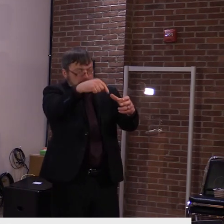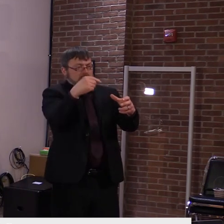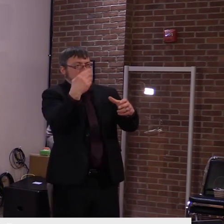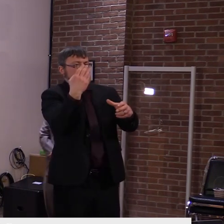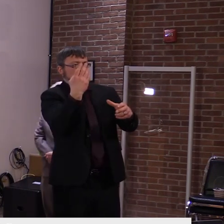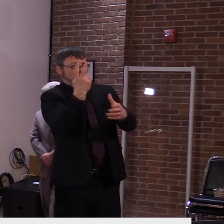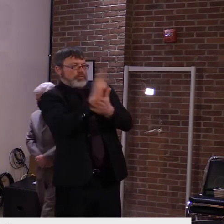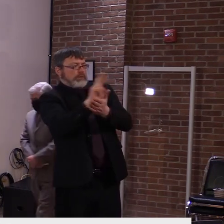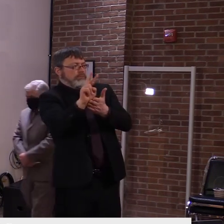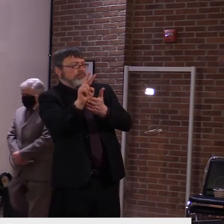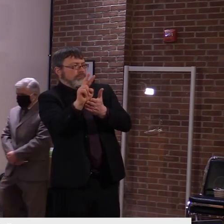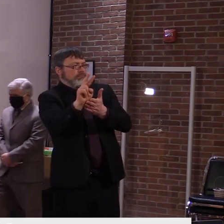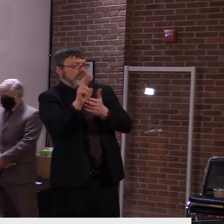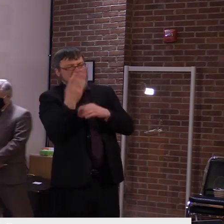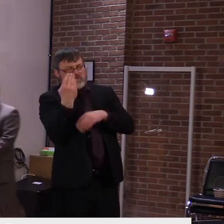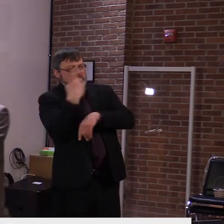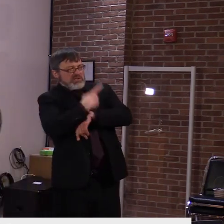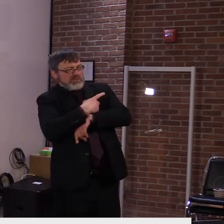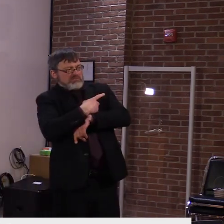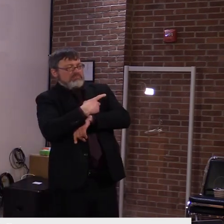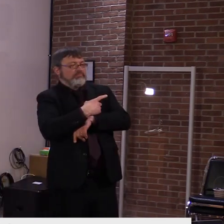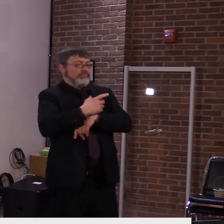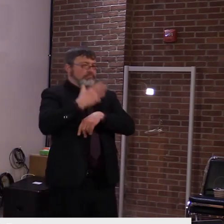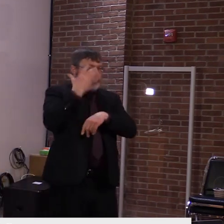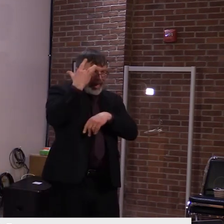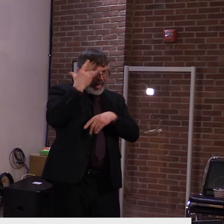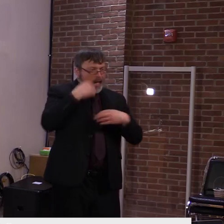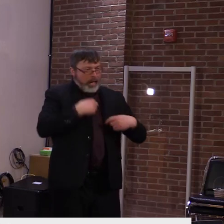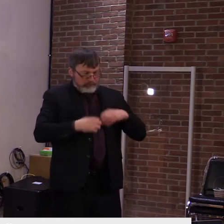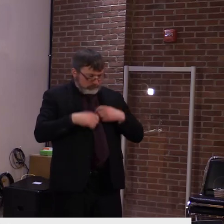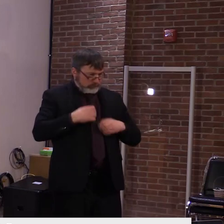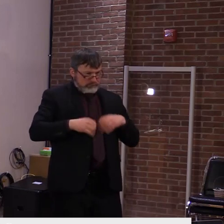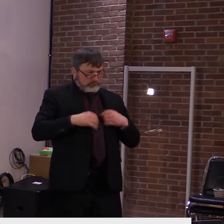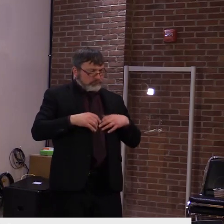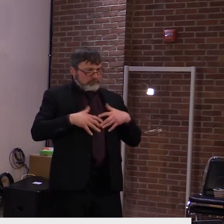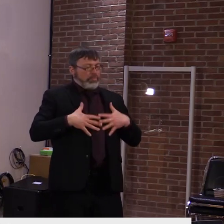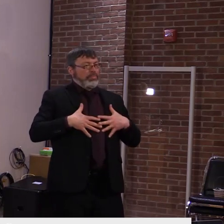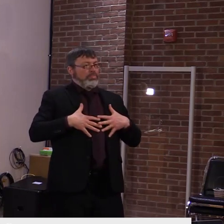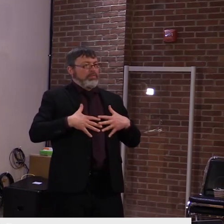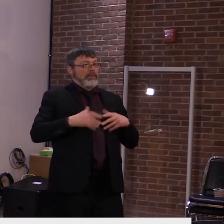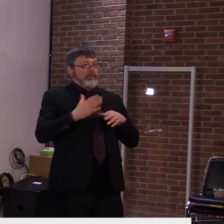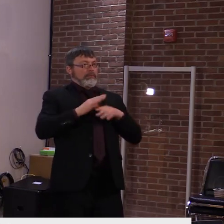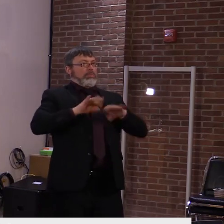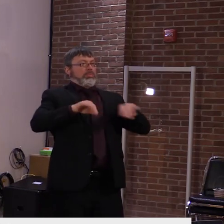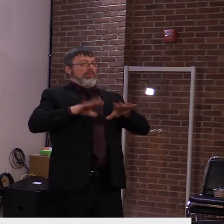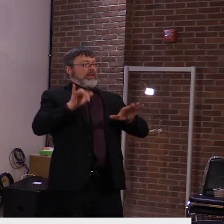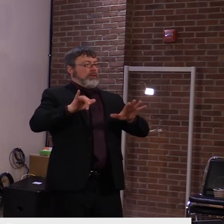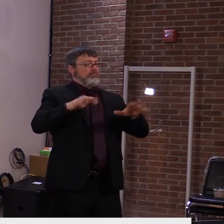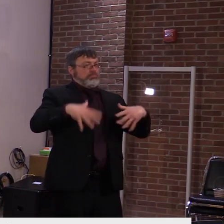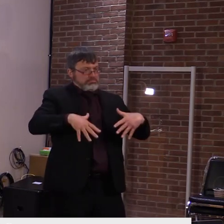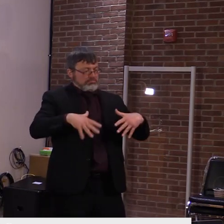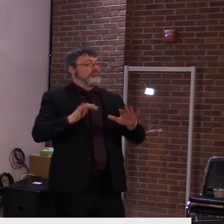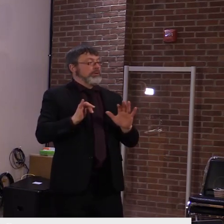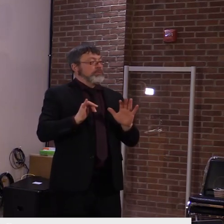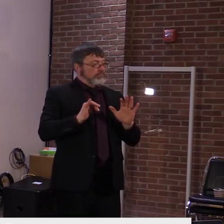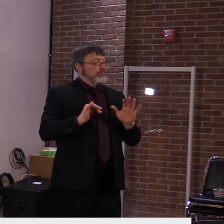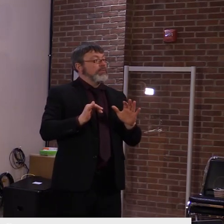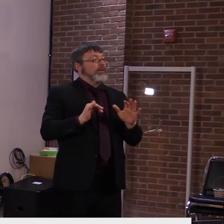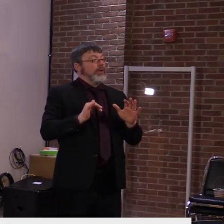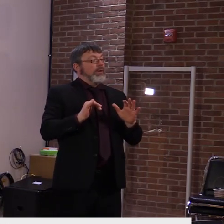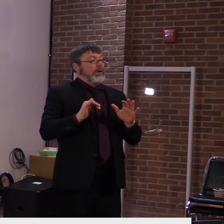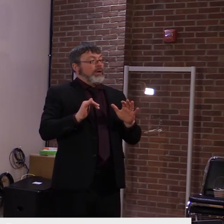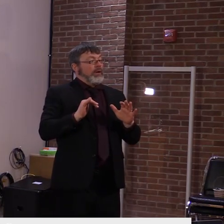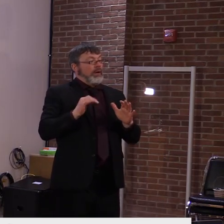incubation period of the virus. We've allowed people opportunity to test out of that earlier because the predominant number